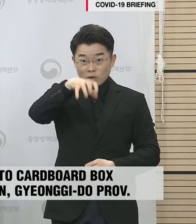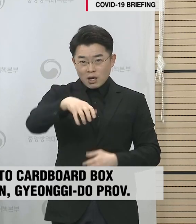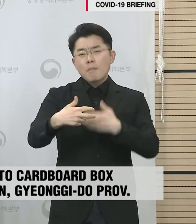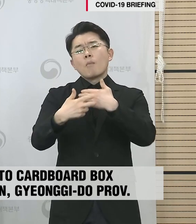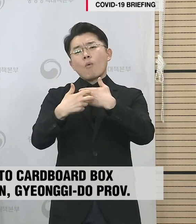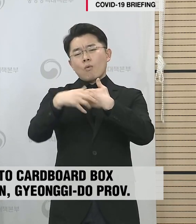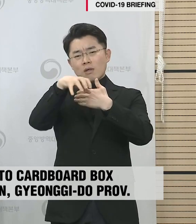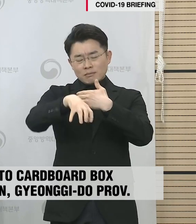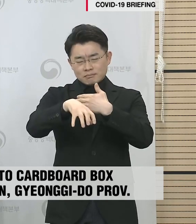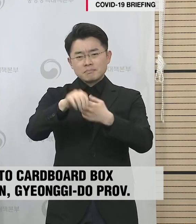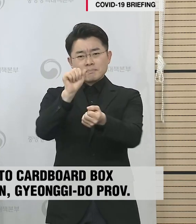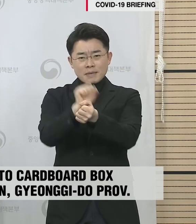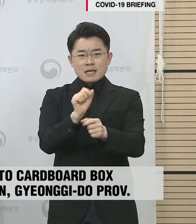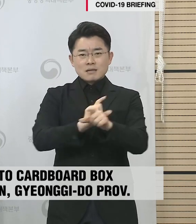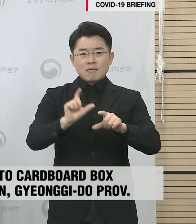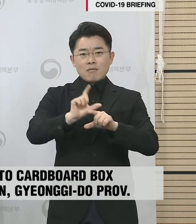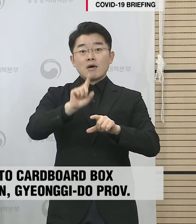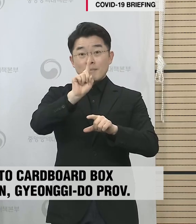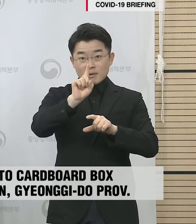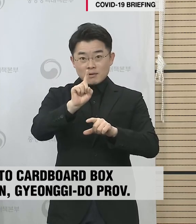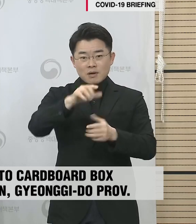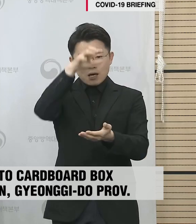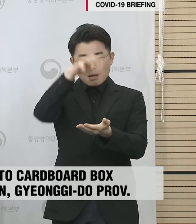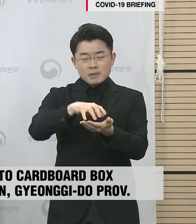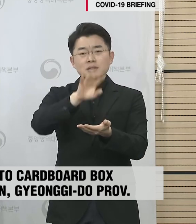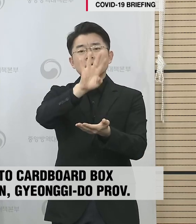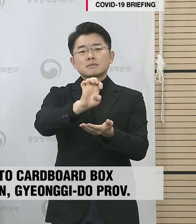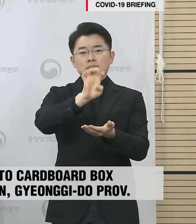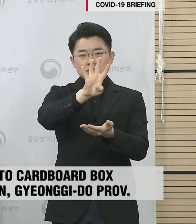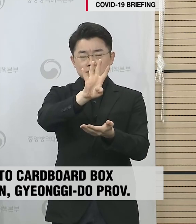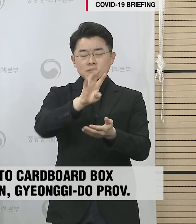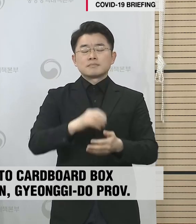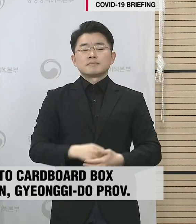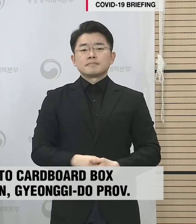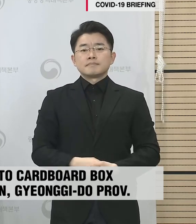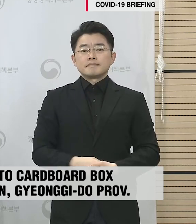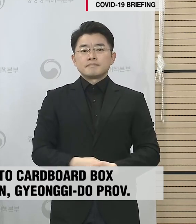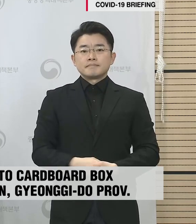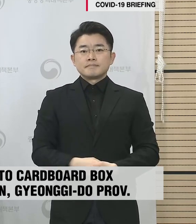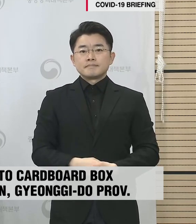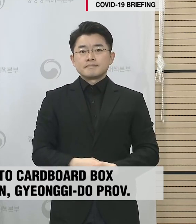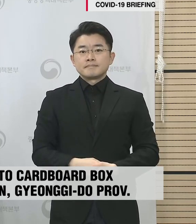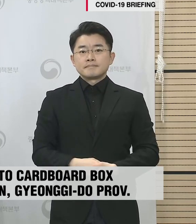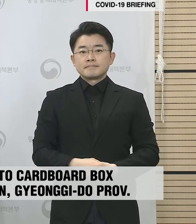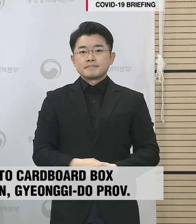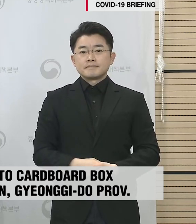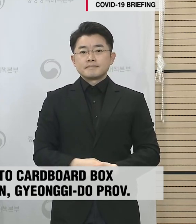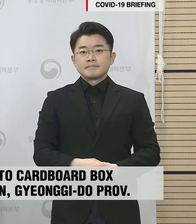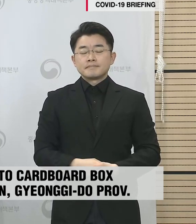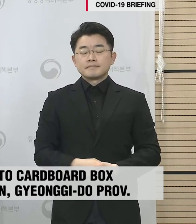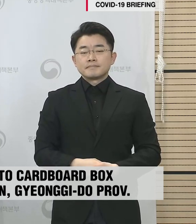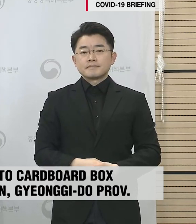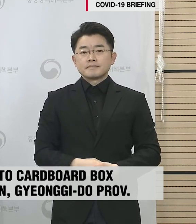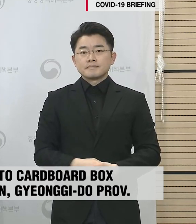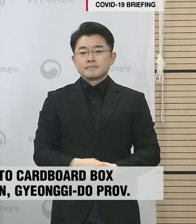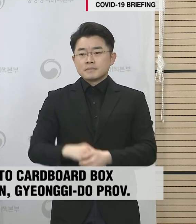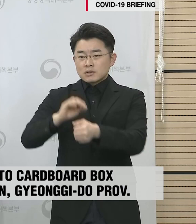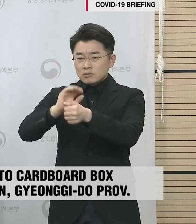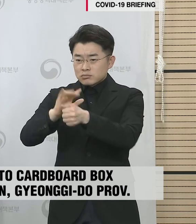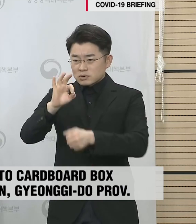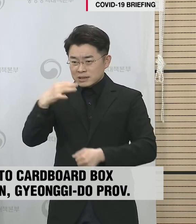in relation to a hospital in Daegu City, Bukgu District, we have 1 additional case, raising the total to